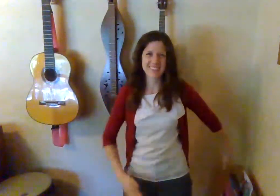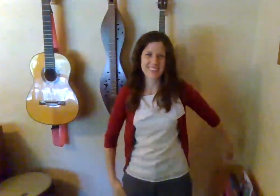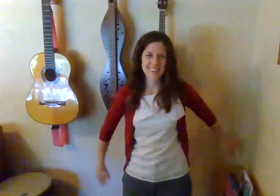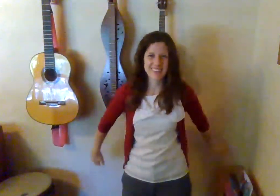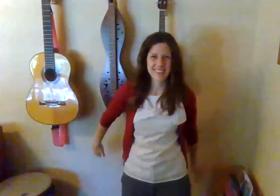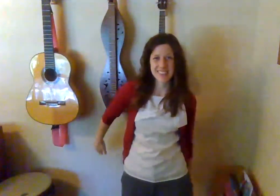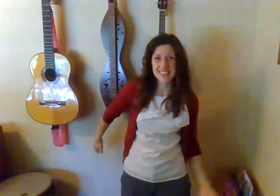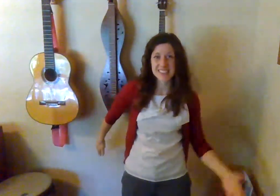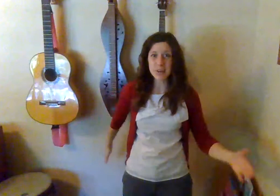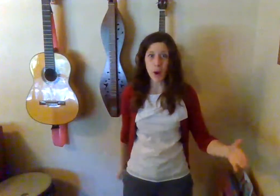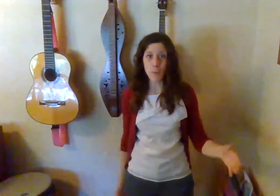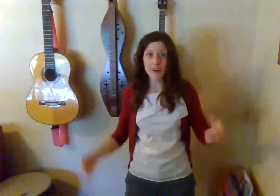Zero.